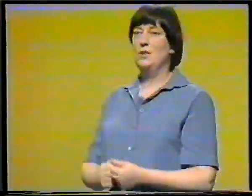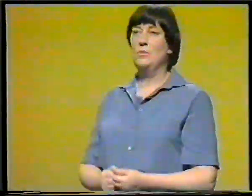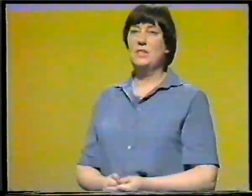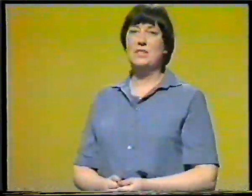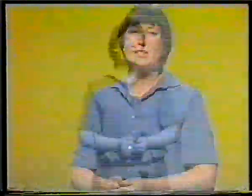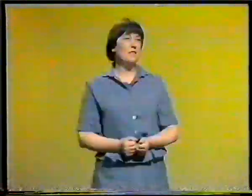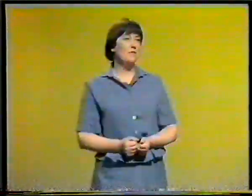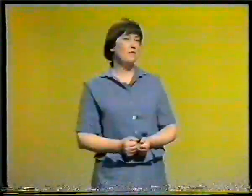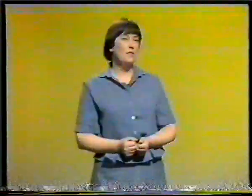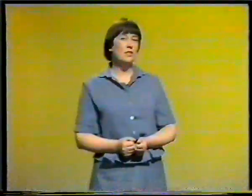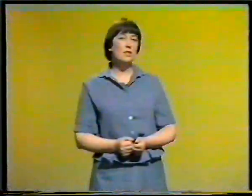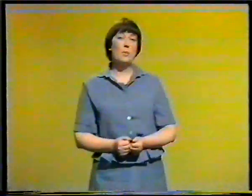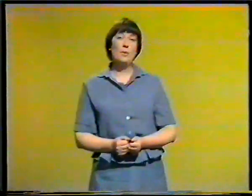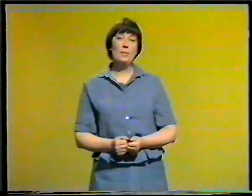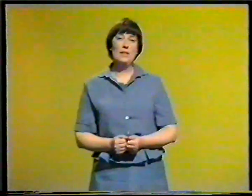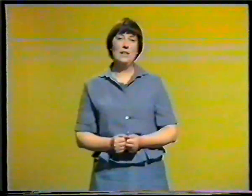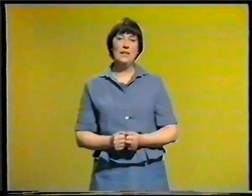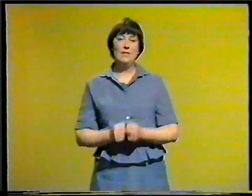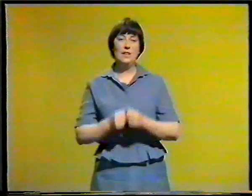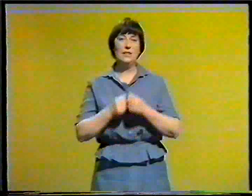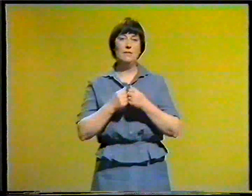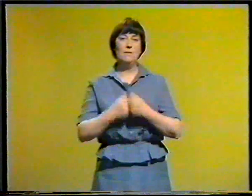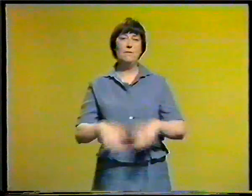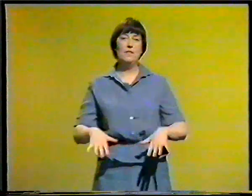But if it finishes abruptly, then finish.